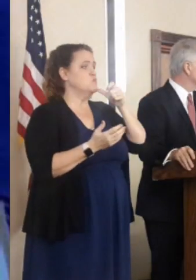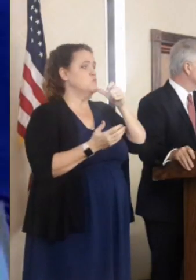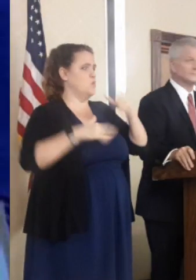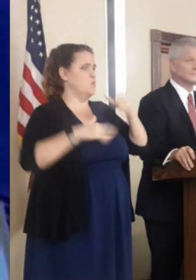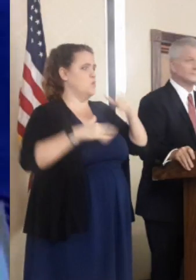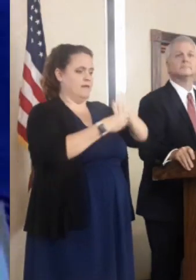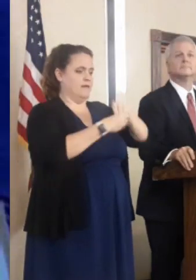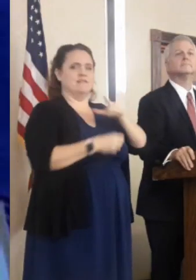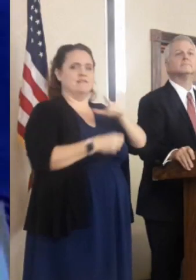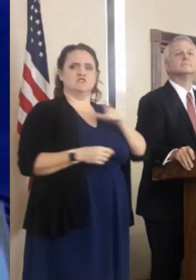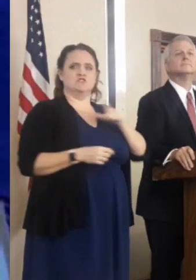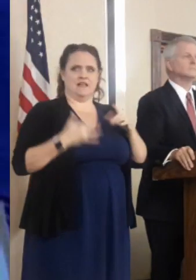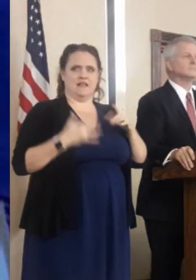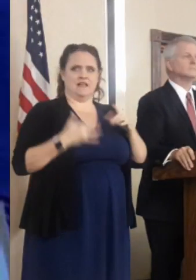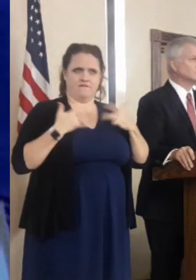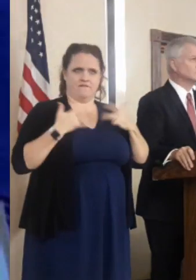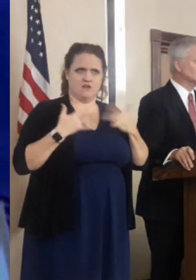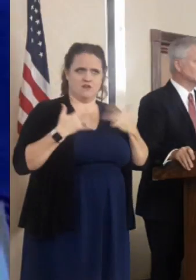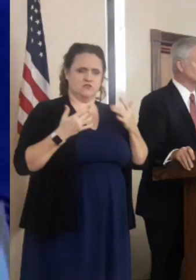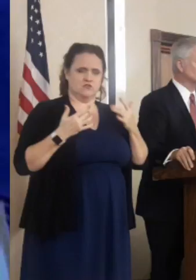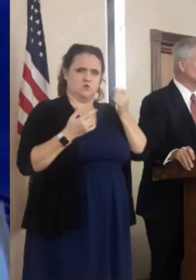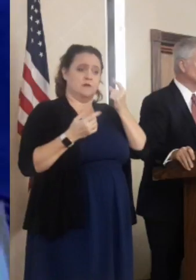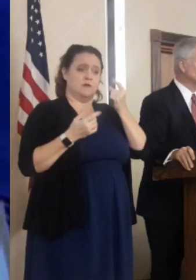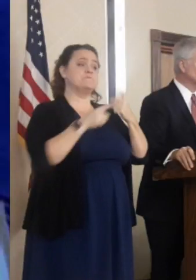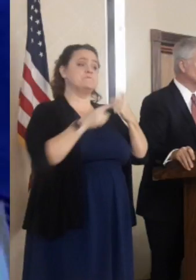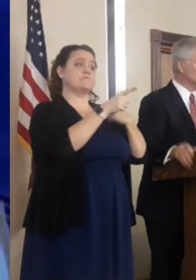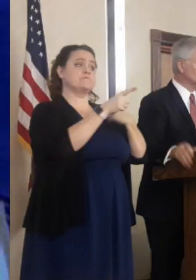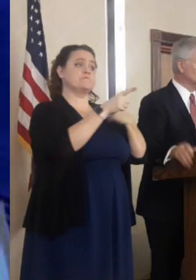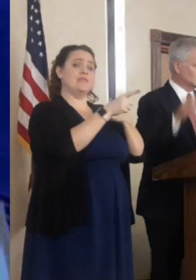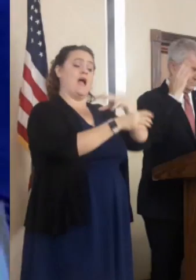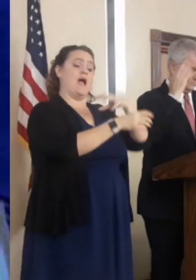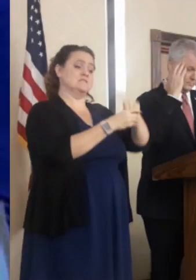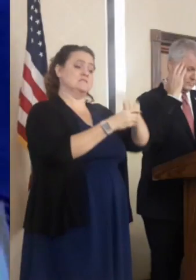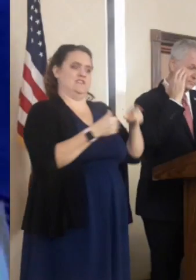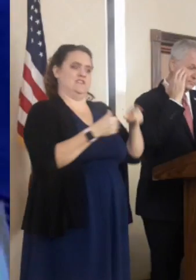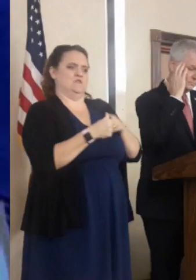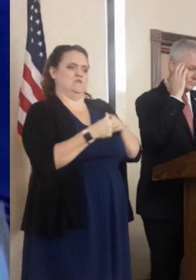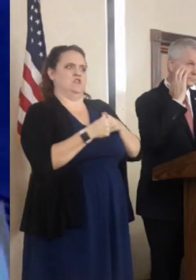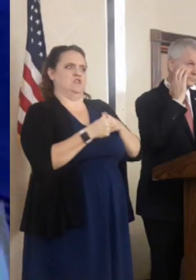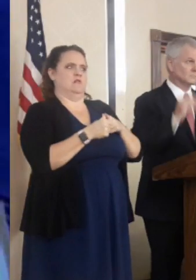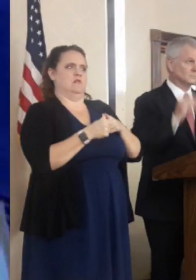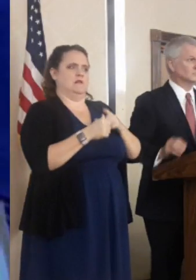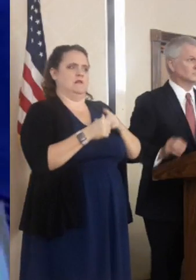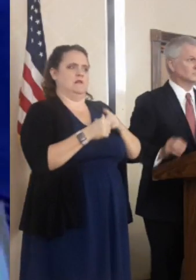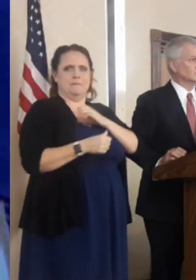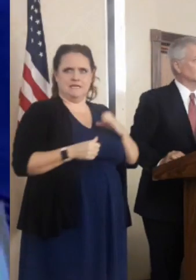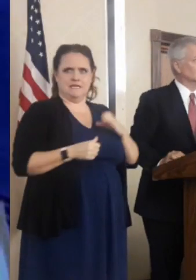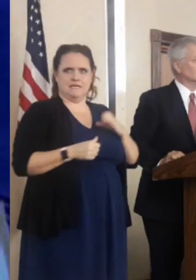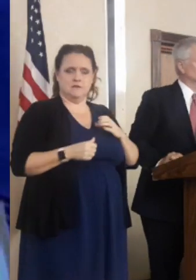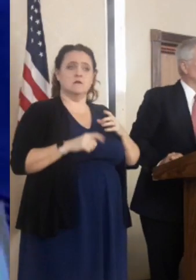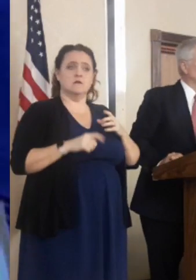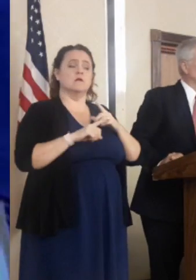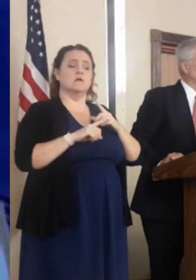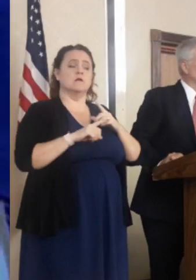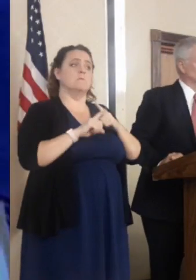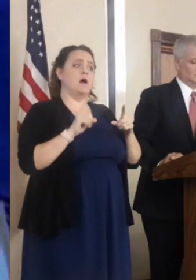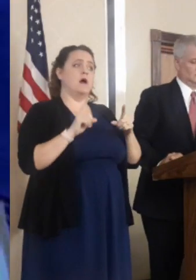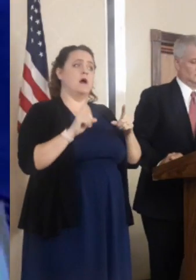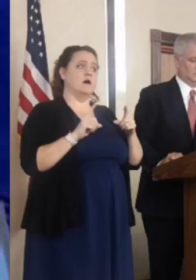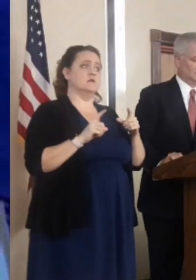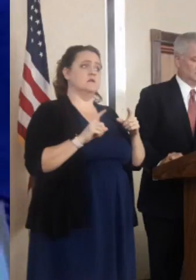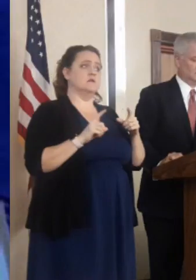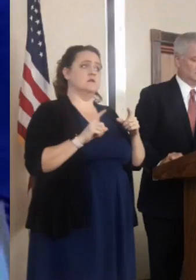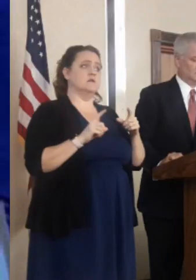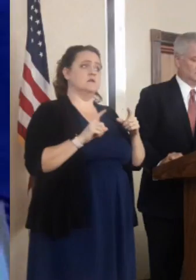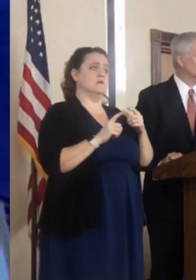bit of information. I was on the original committee, but I came by my assignment by an unusual